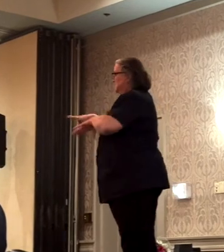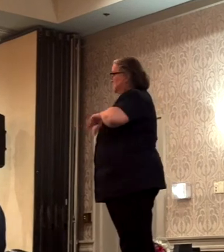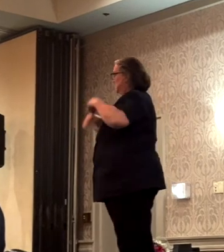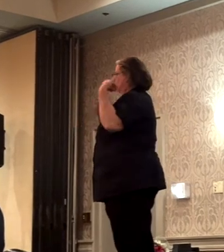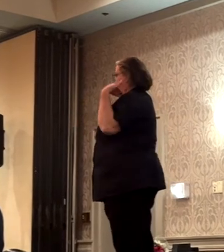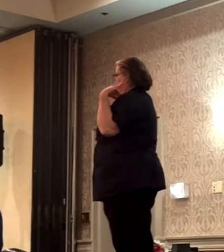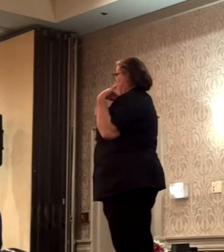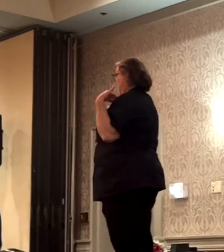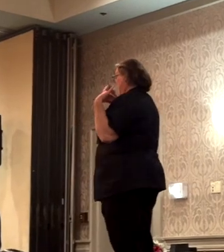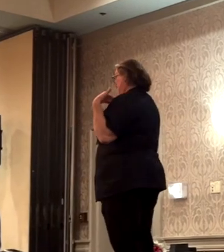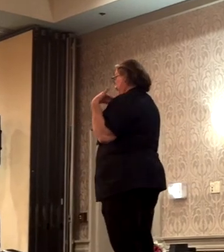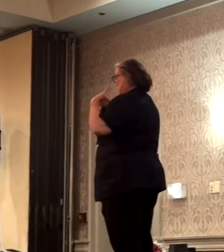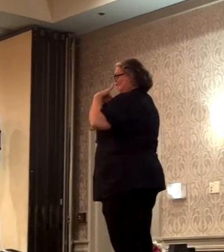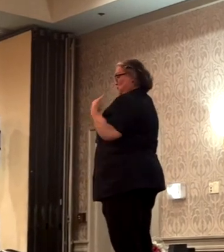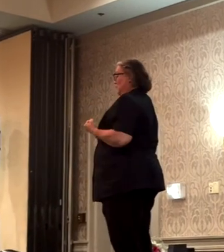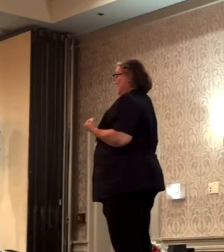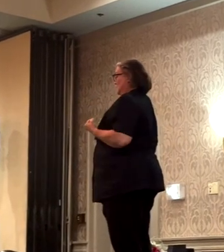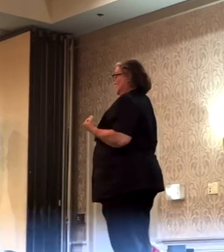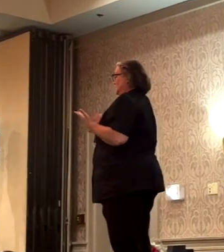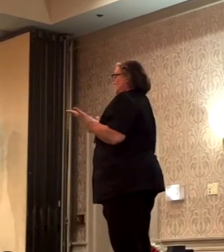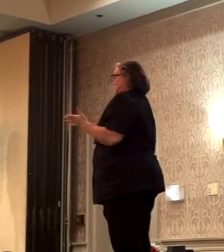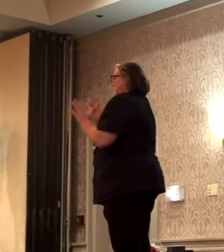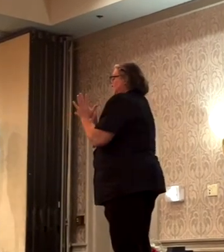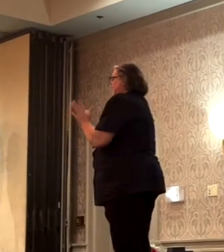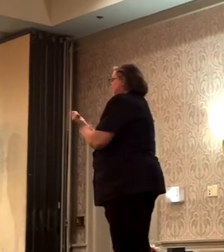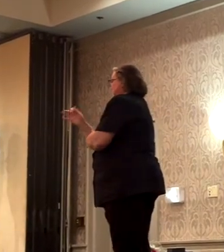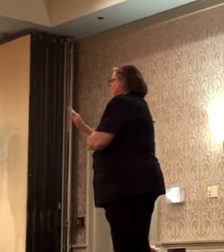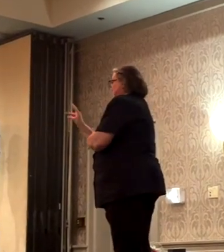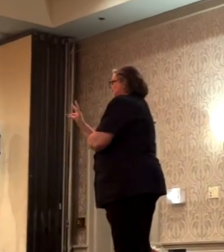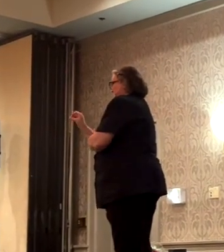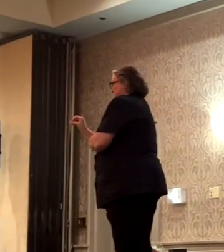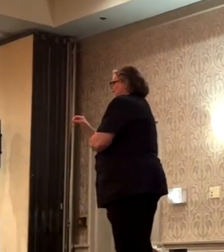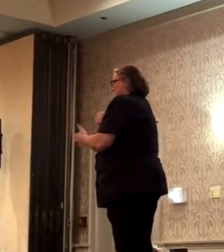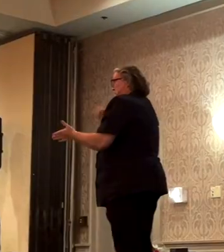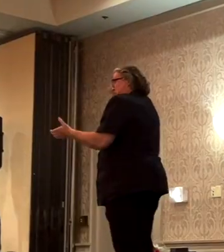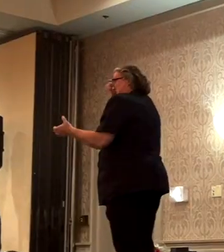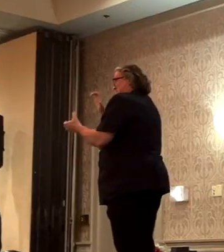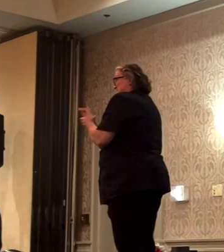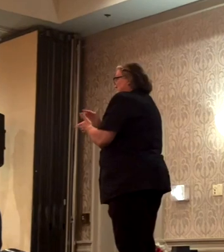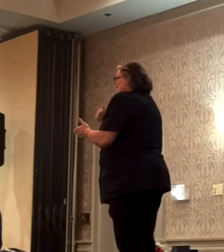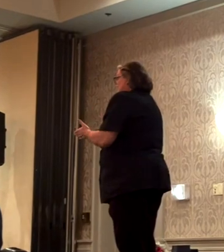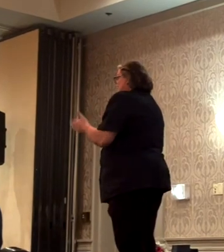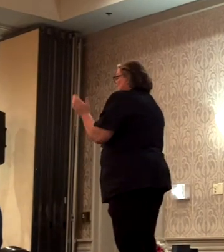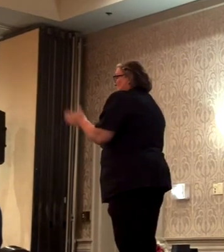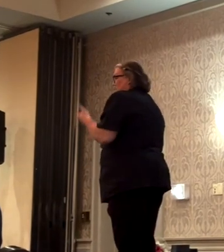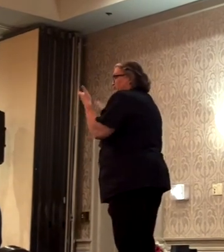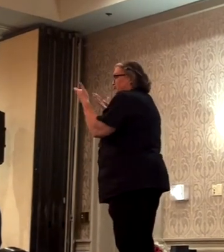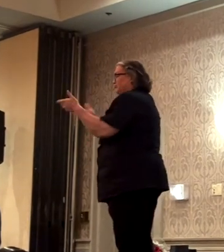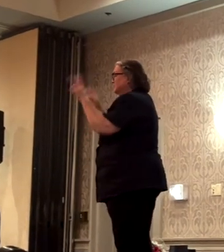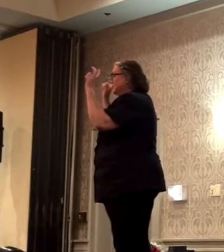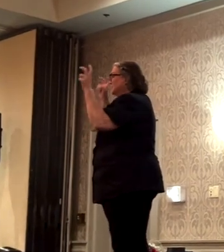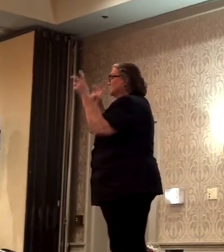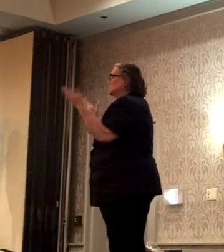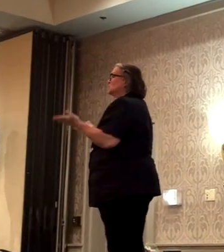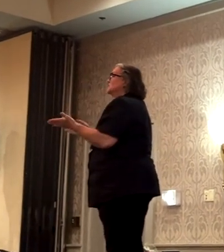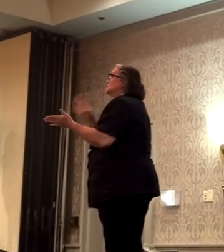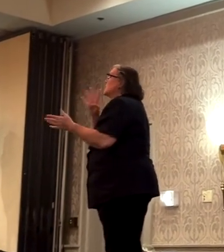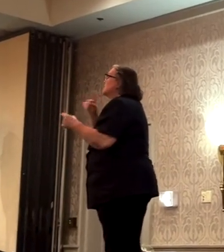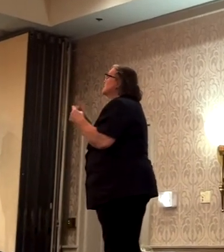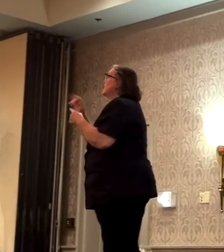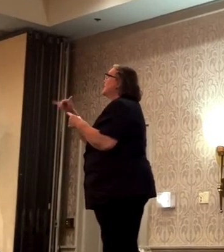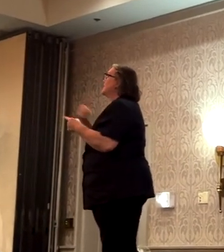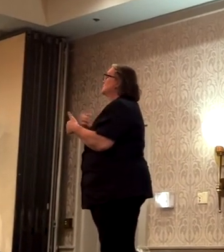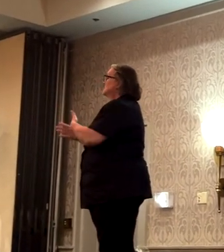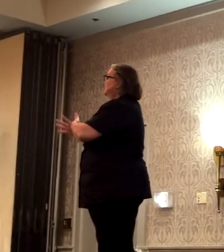courageous move in the mid-1970s, believe me, she brought the issue to a senior partner, and to his